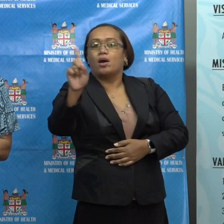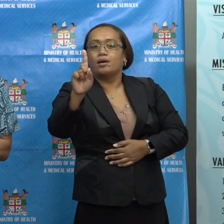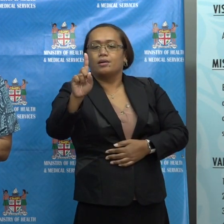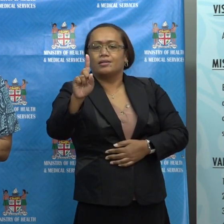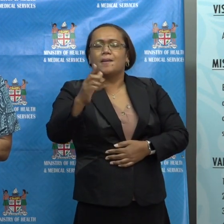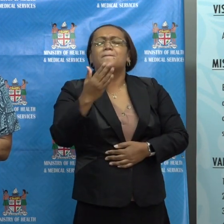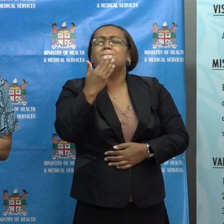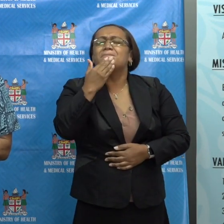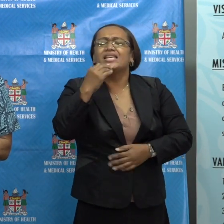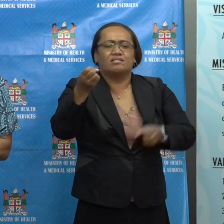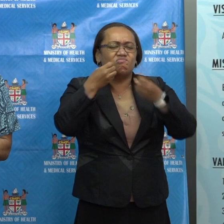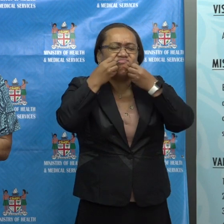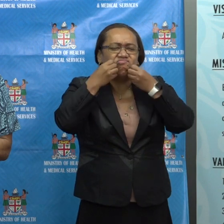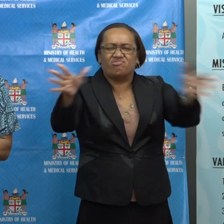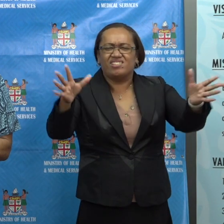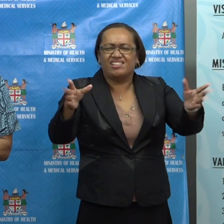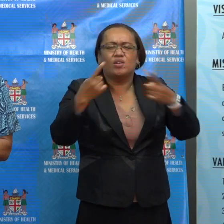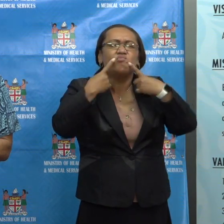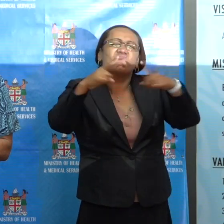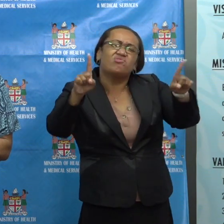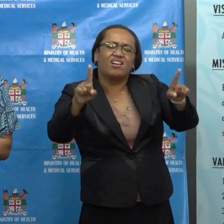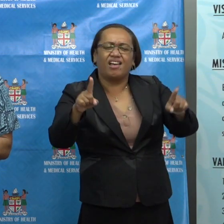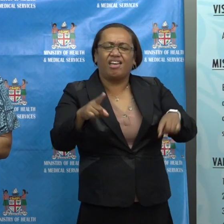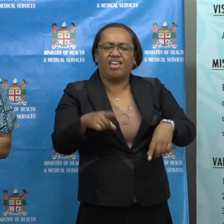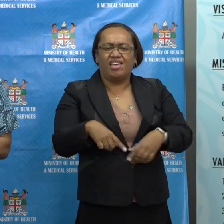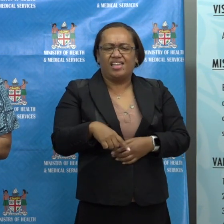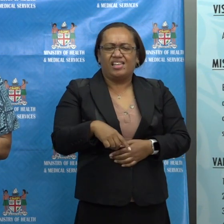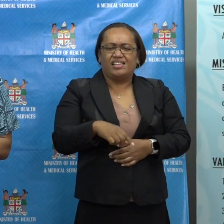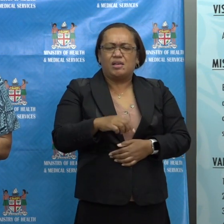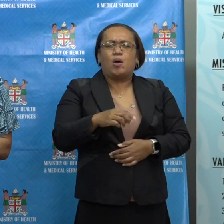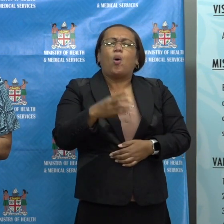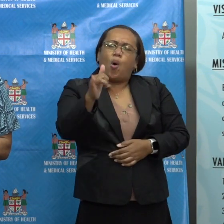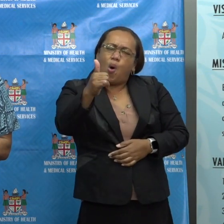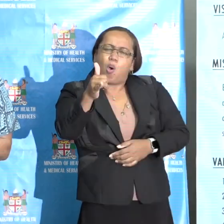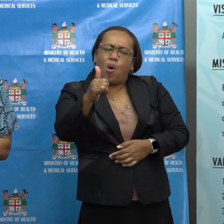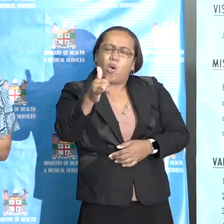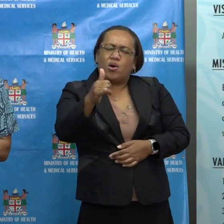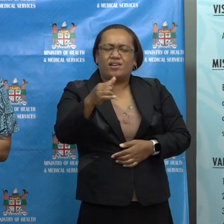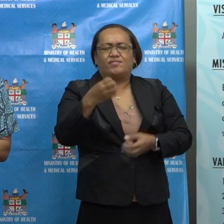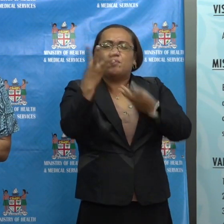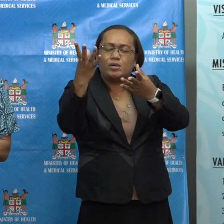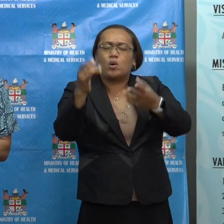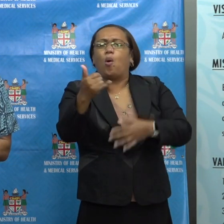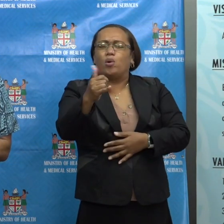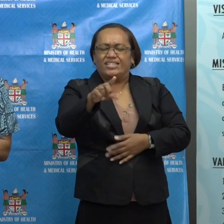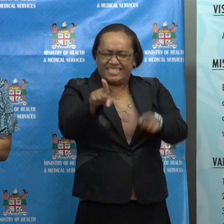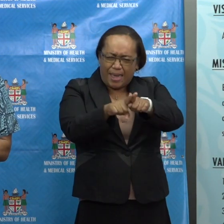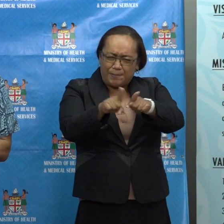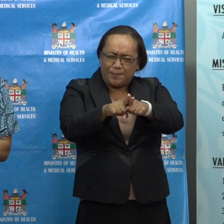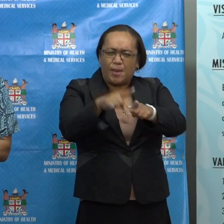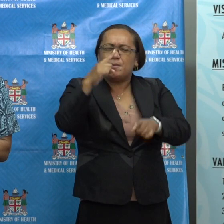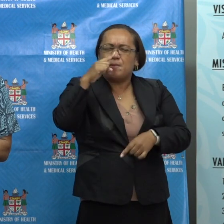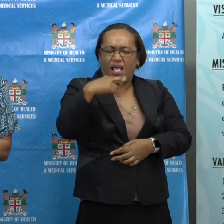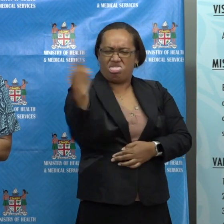circulating unnecessarily. If people don't move, the virus can't move.